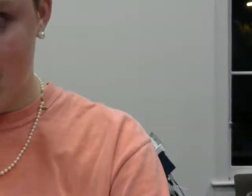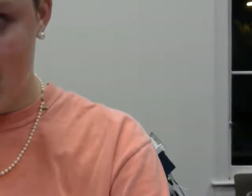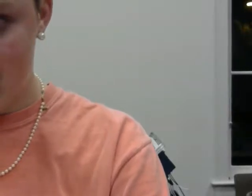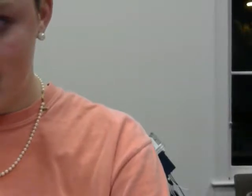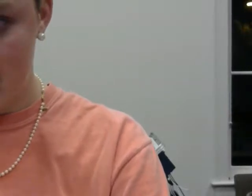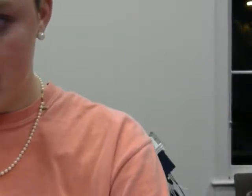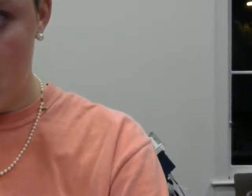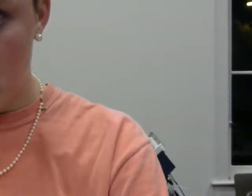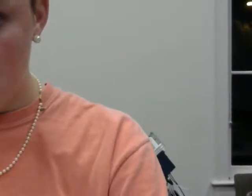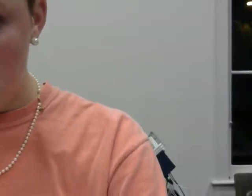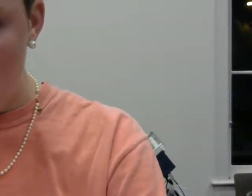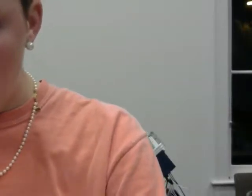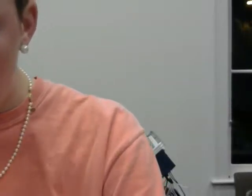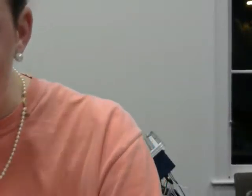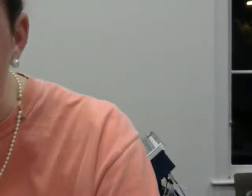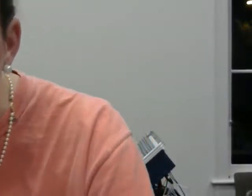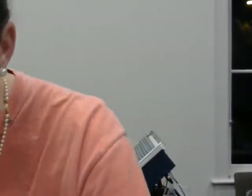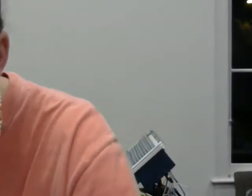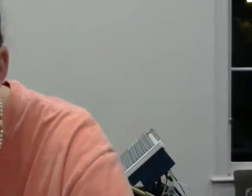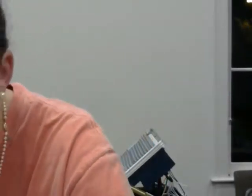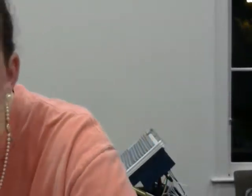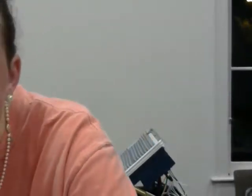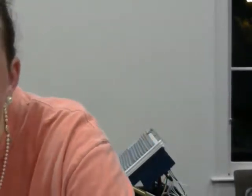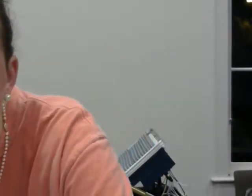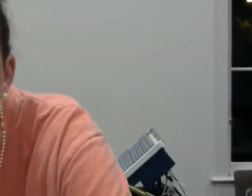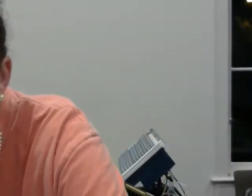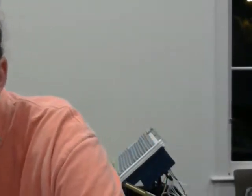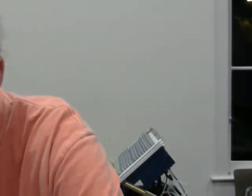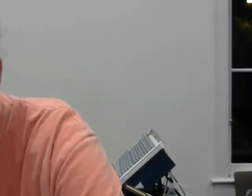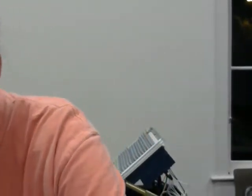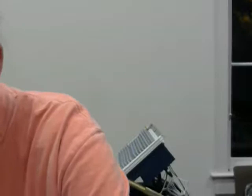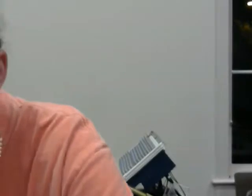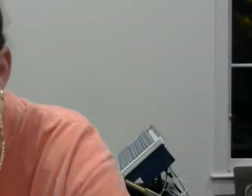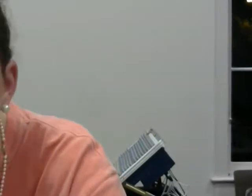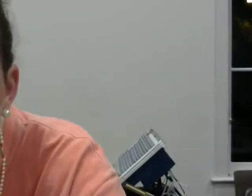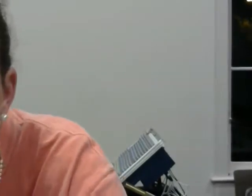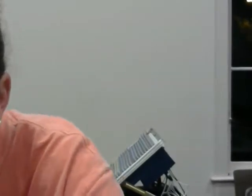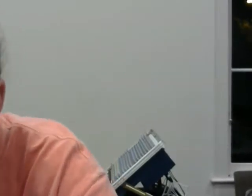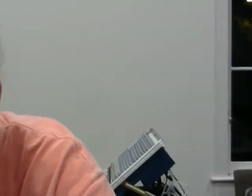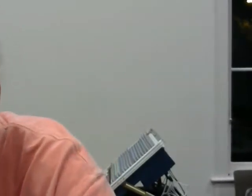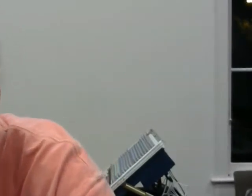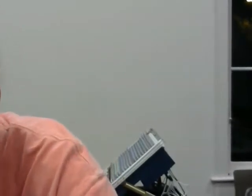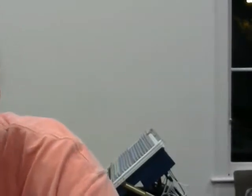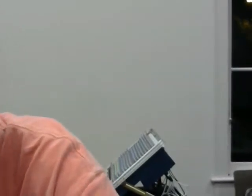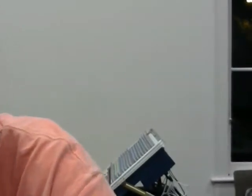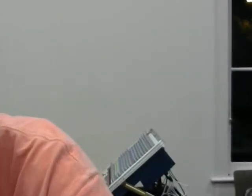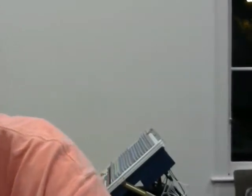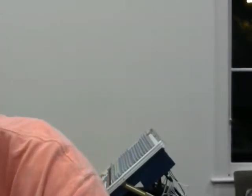Excellent. Oh yeah, that actually was really fun. I love children's books. Me though. too. Okay, one more children's book.